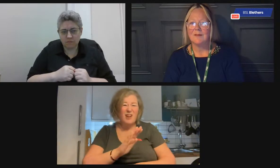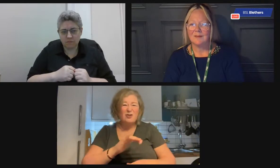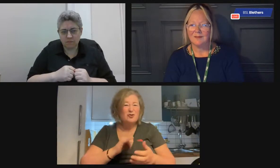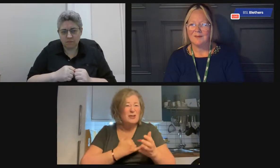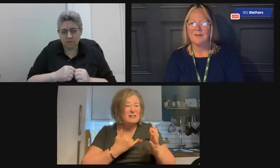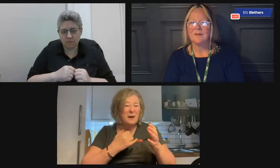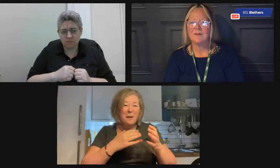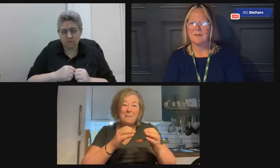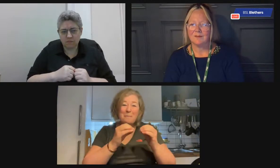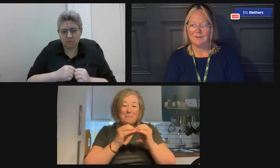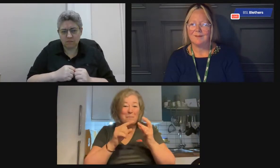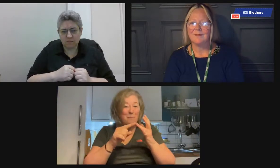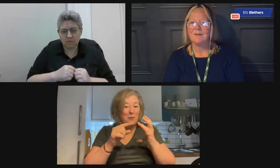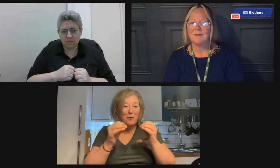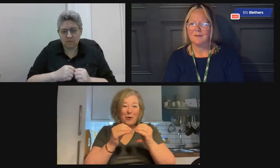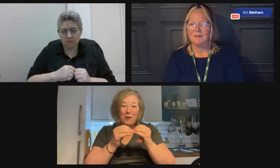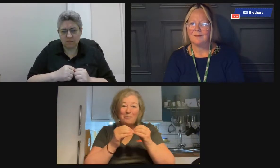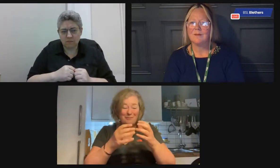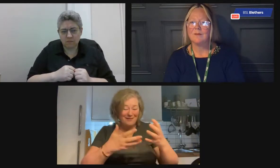So